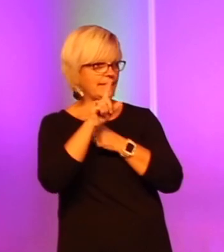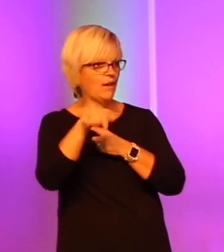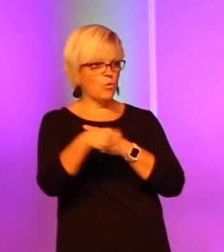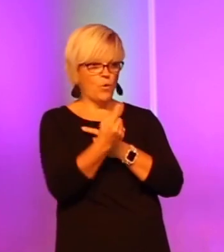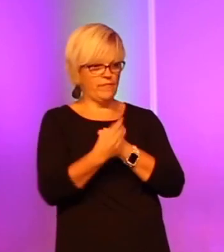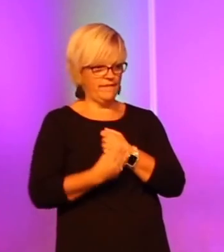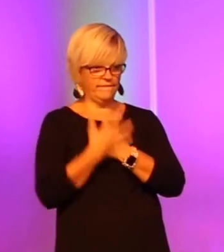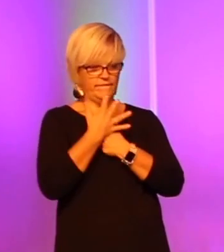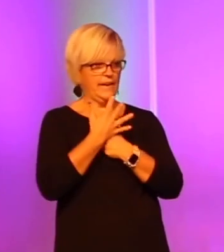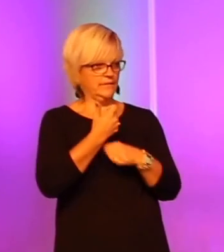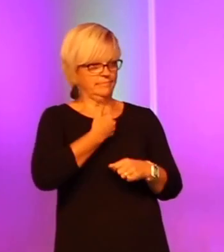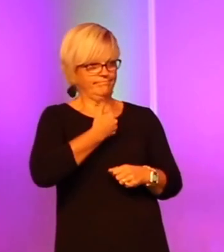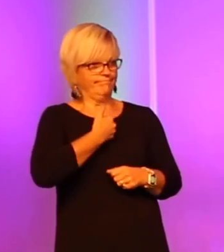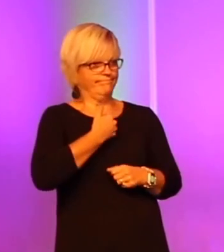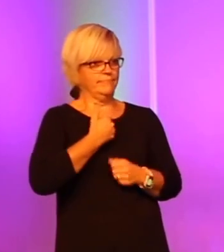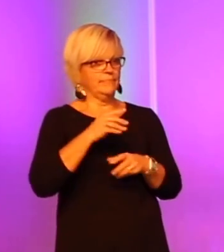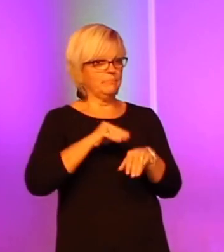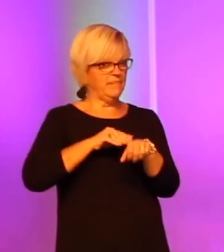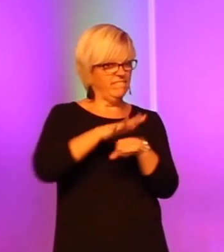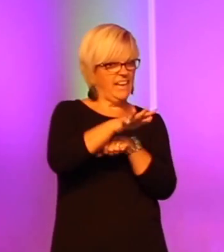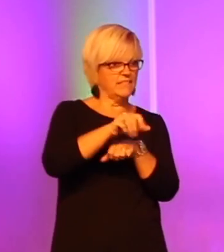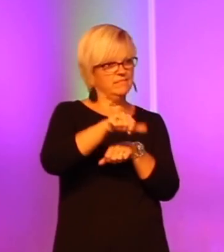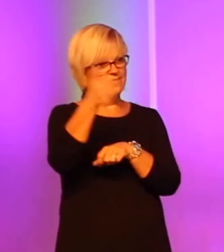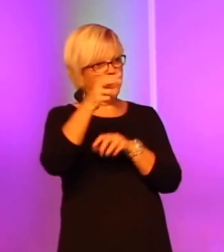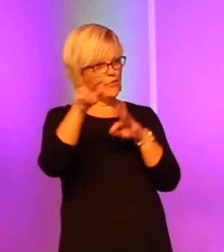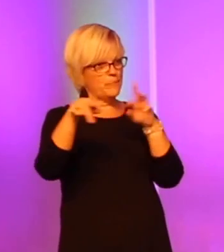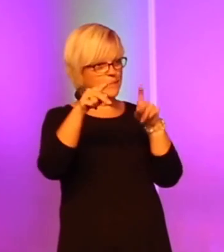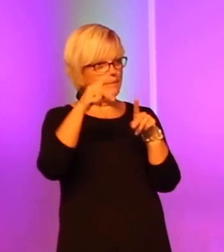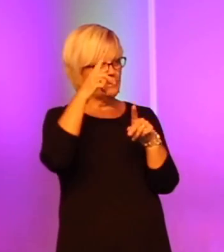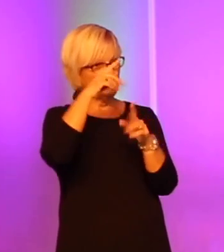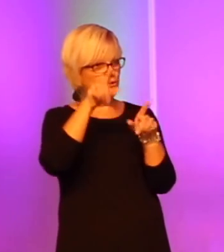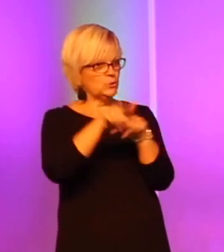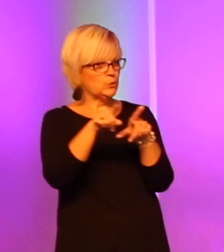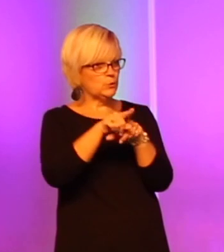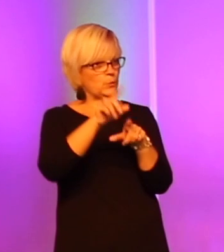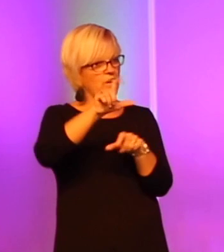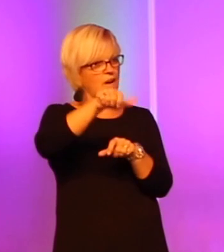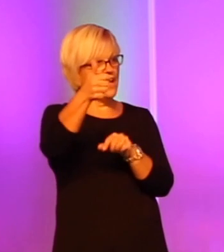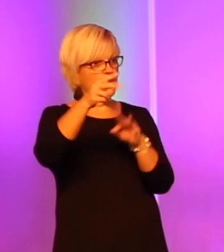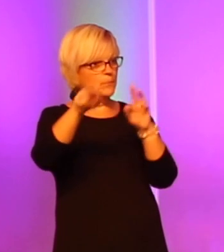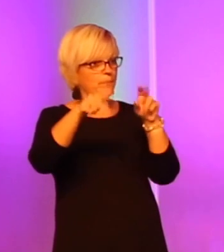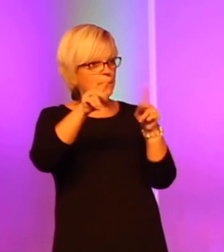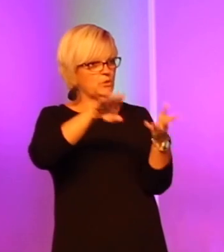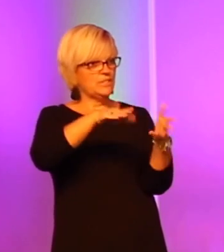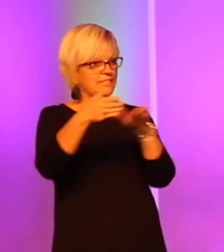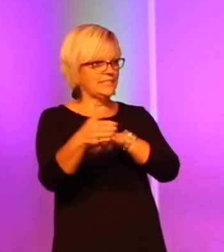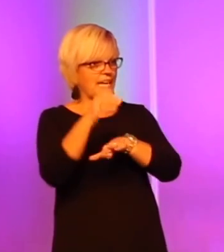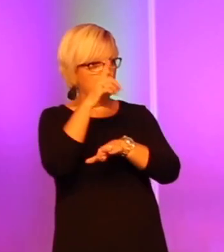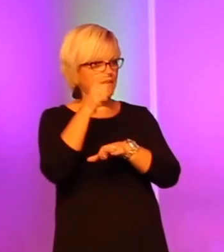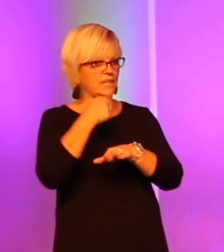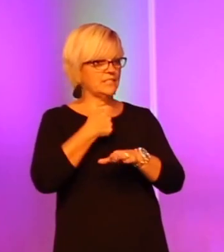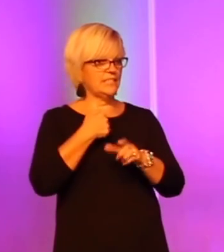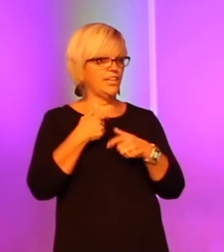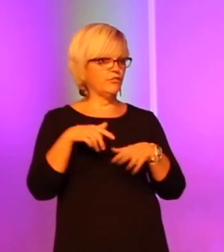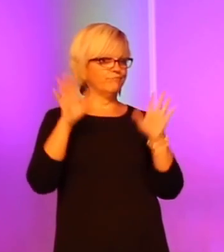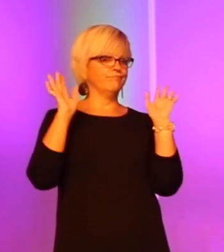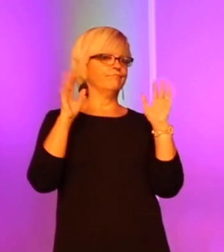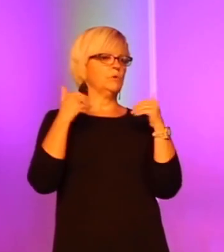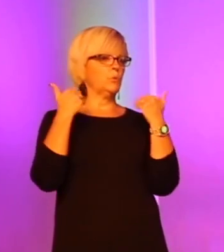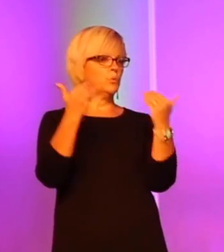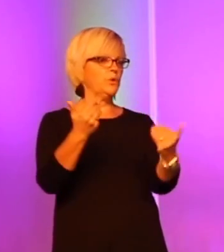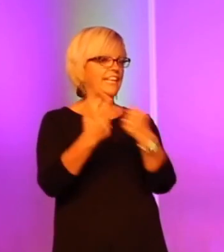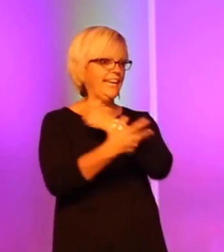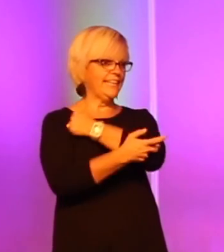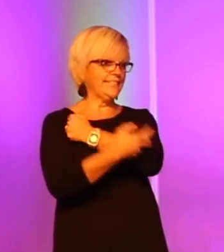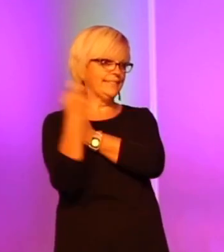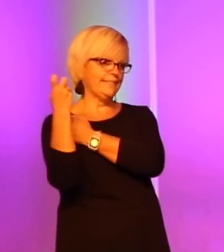Other lives were literally lost because of his giving in to temptation, his lack of resistance to temptation. What we